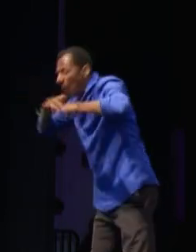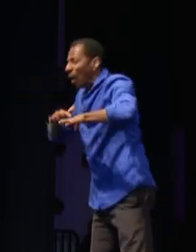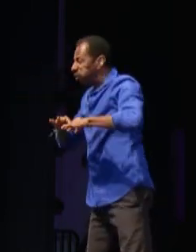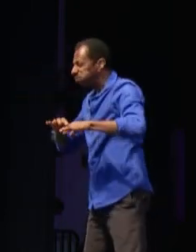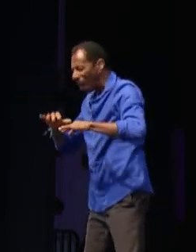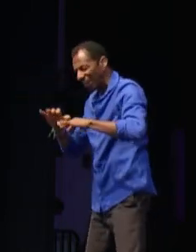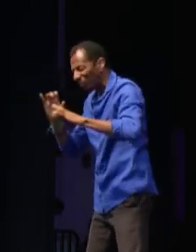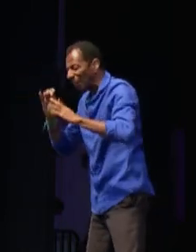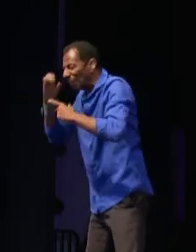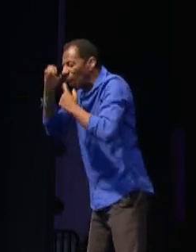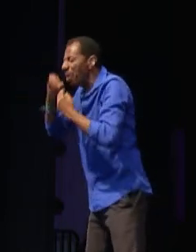water.